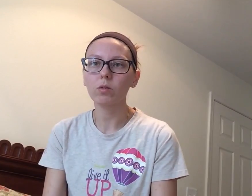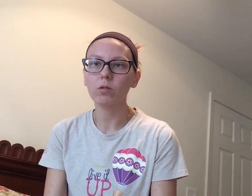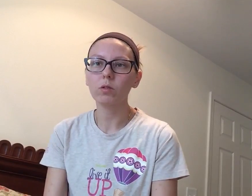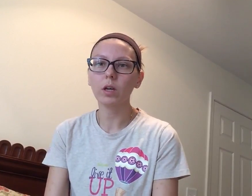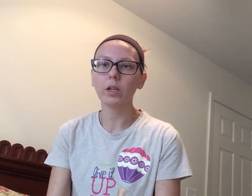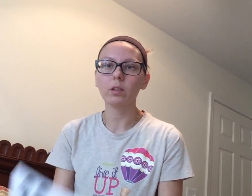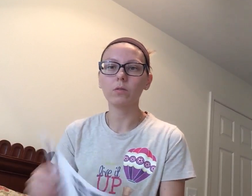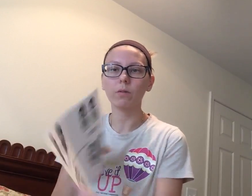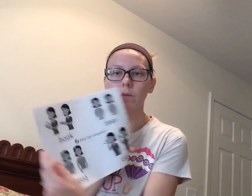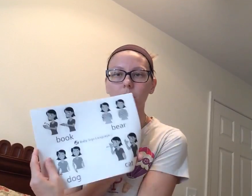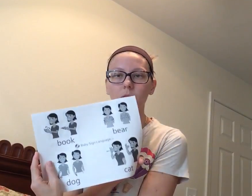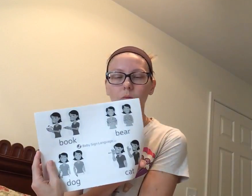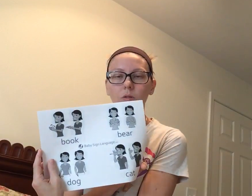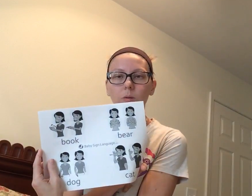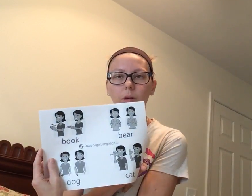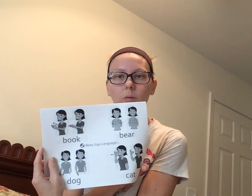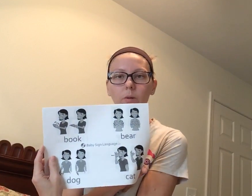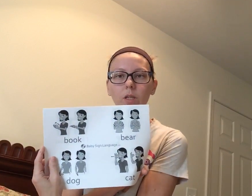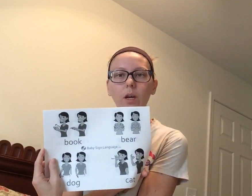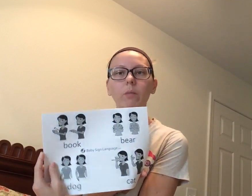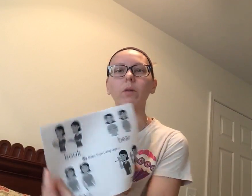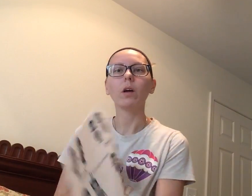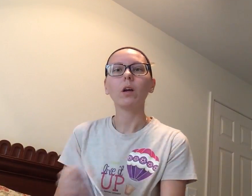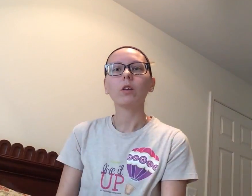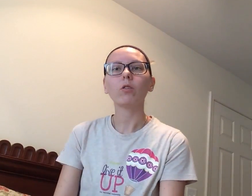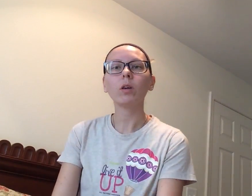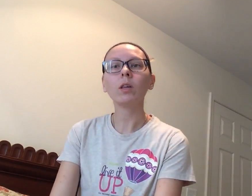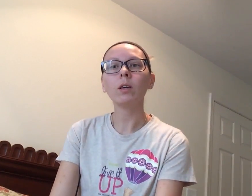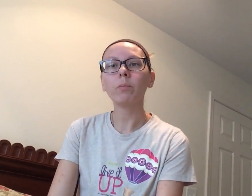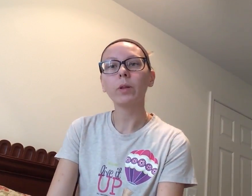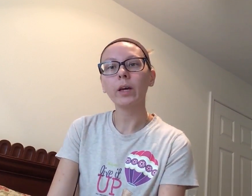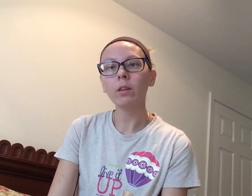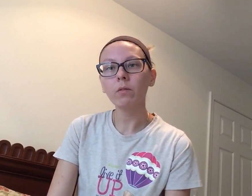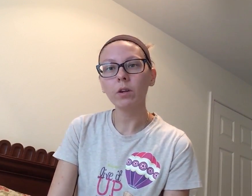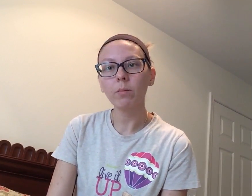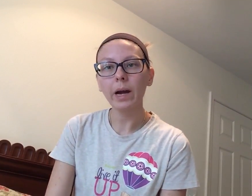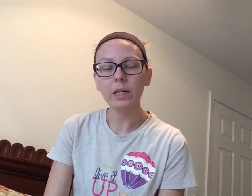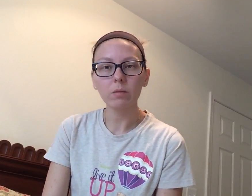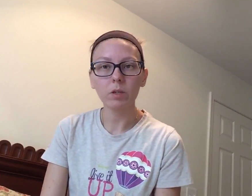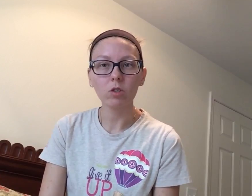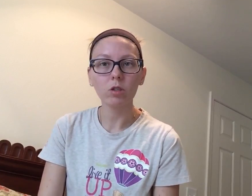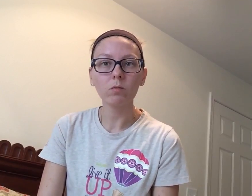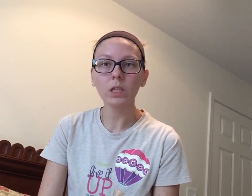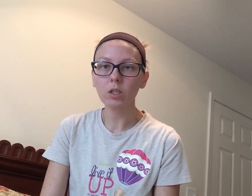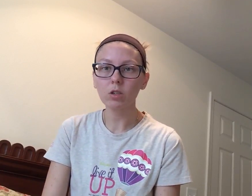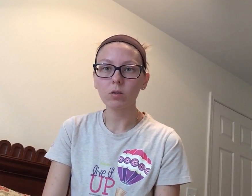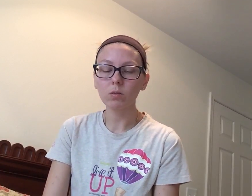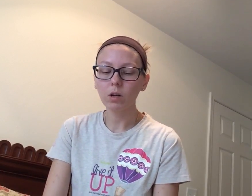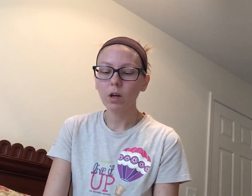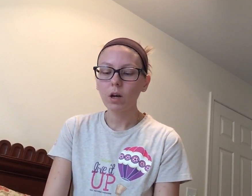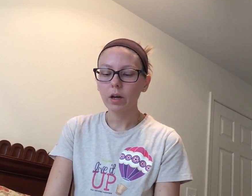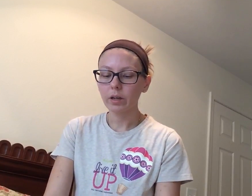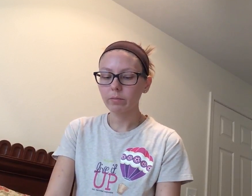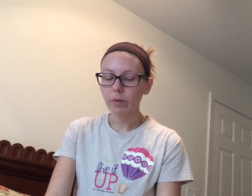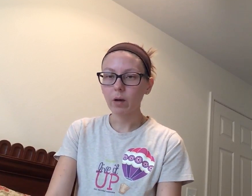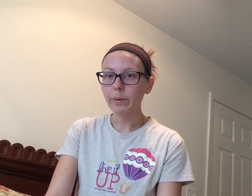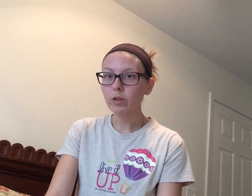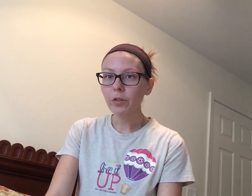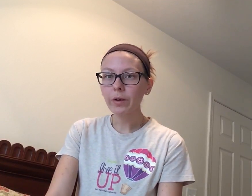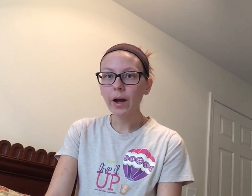new signs from this real quick one more time. You can keep playing the video back as much as you need to. Help each other